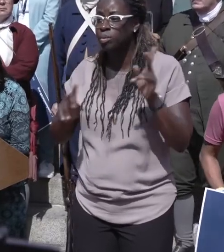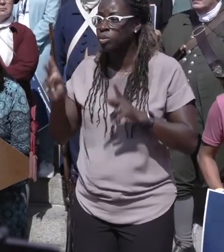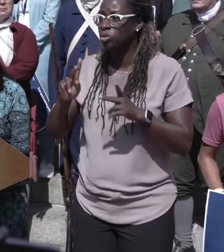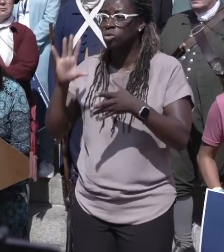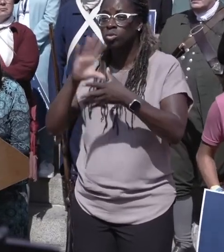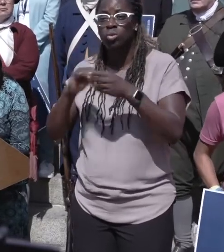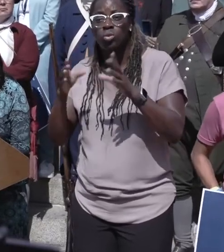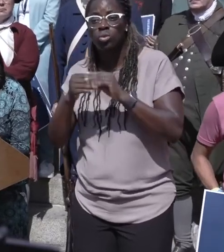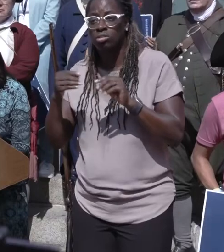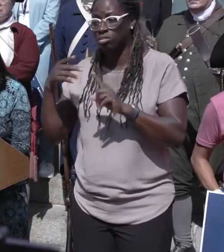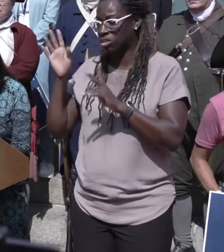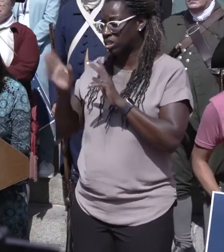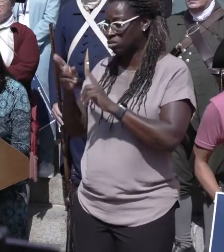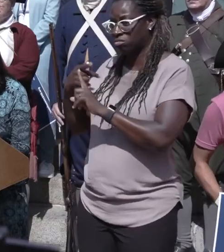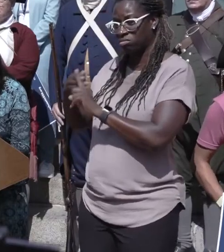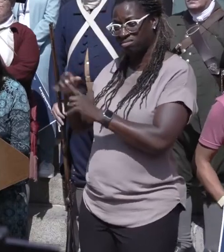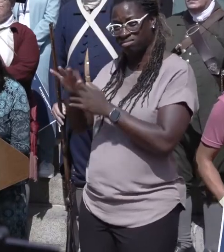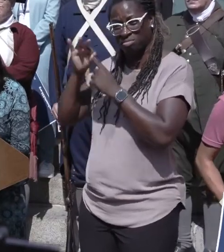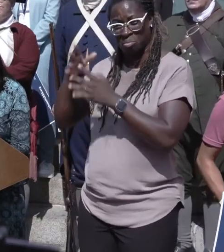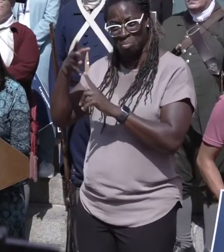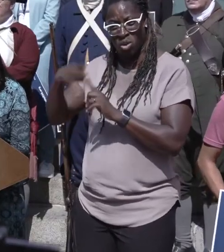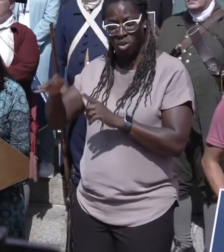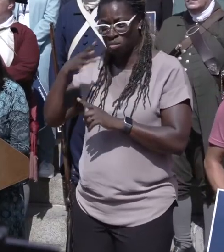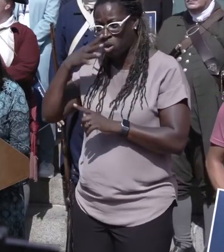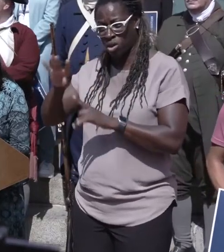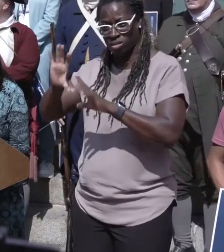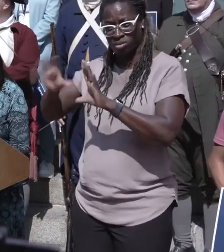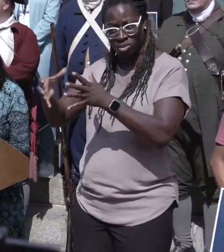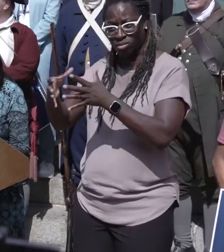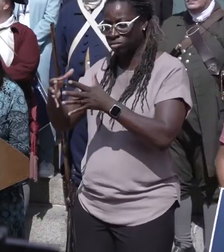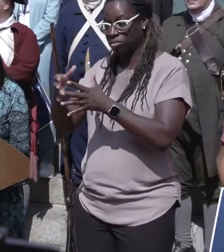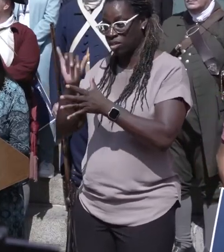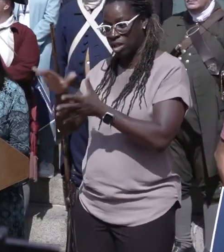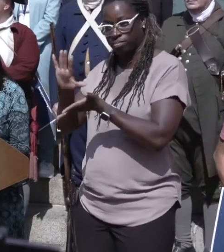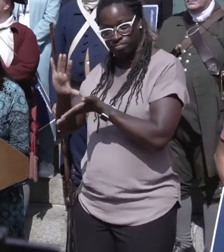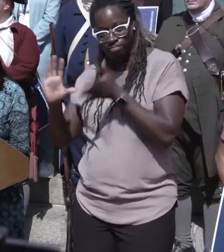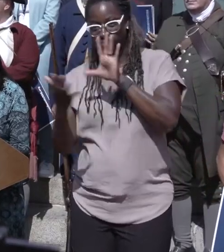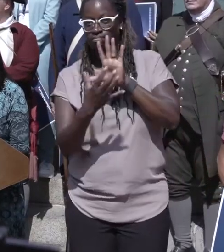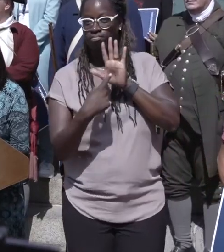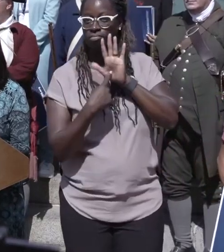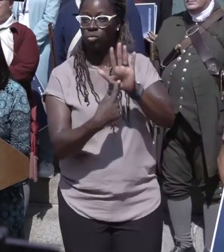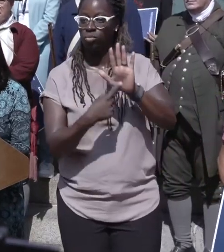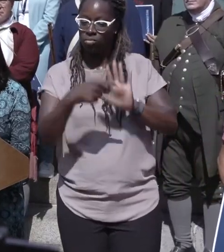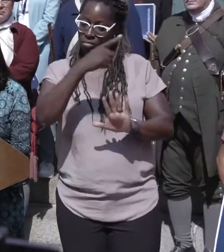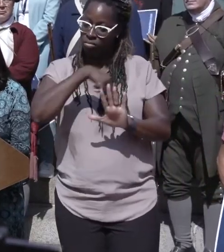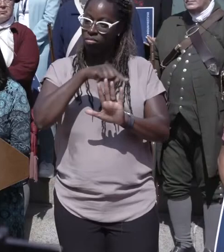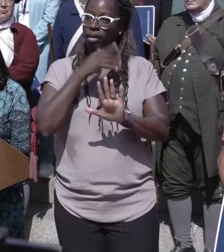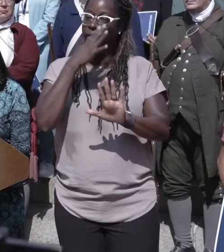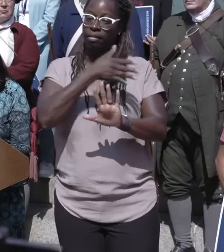A celebration like this doesn't just reflect who we were, it's a statement about who we are today and where we're